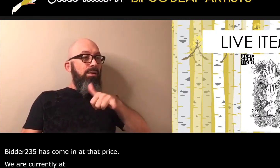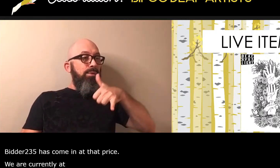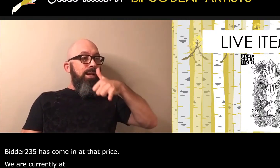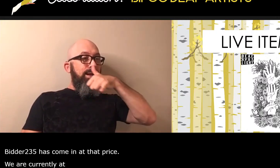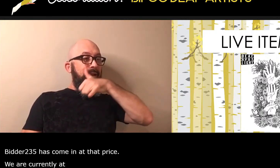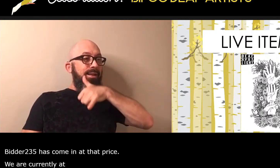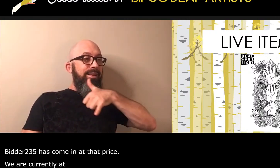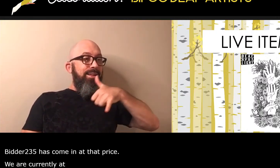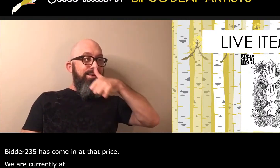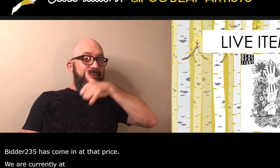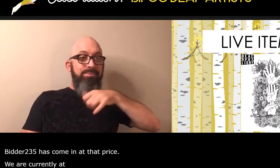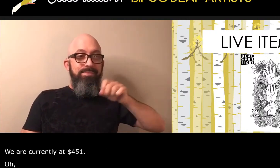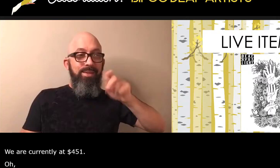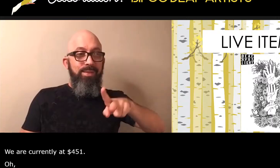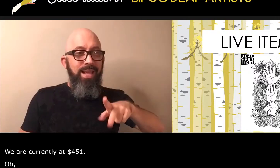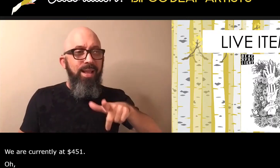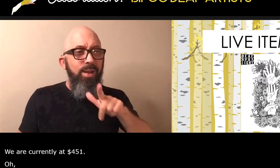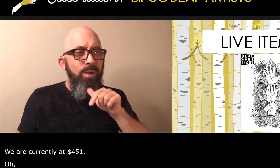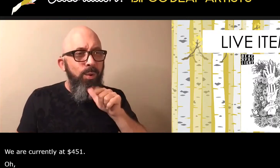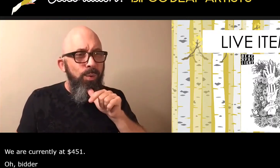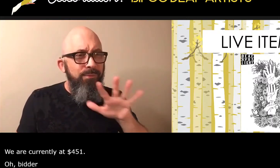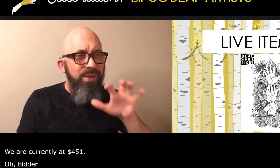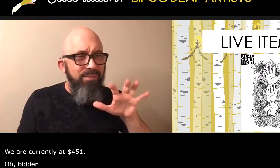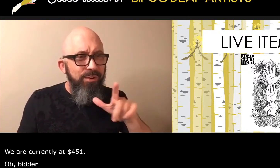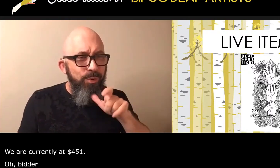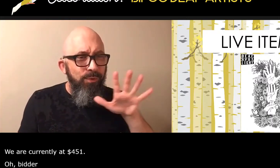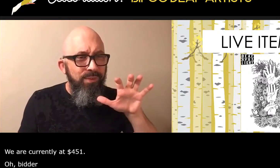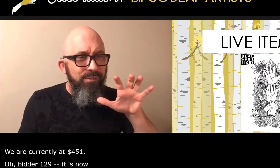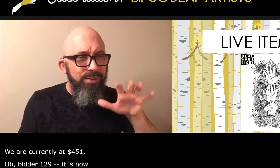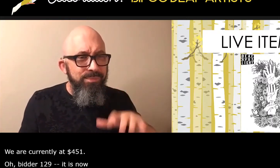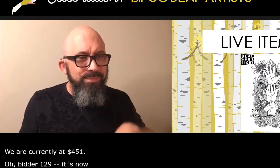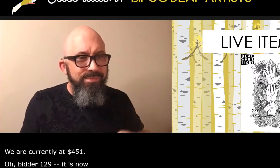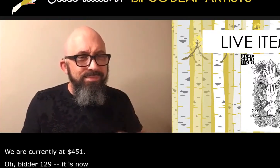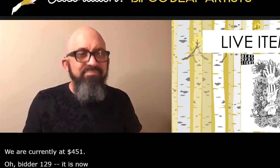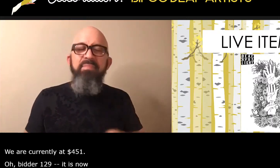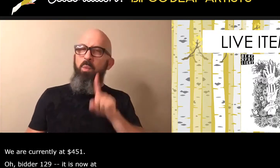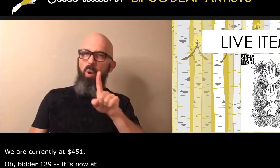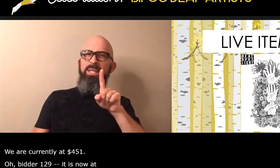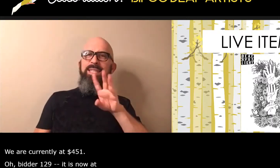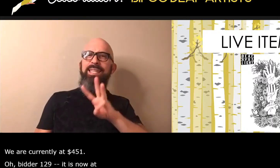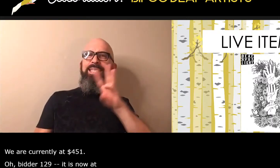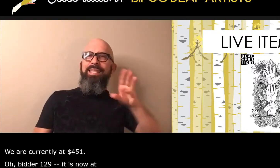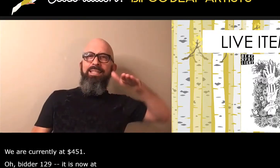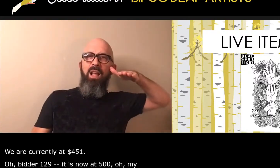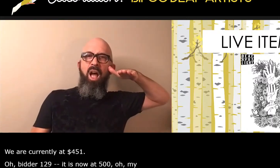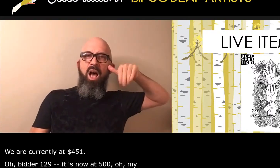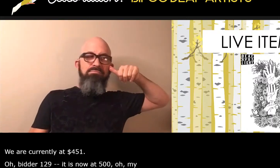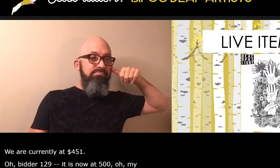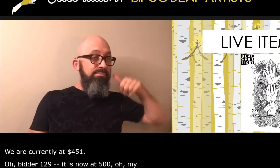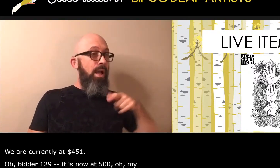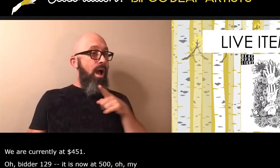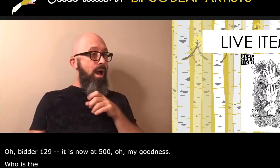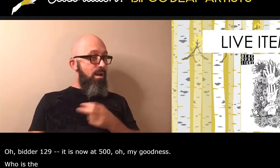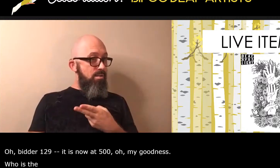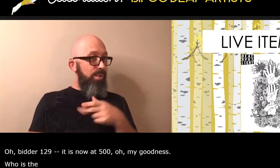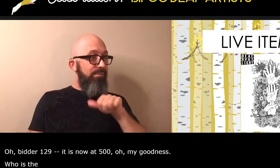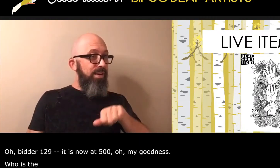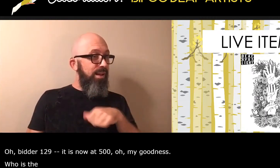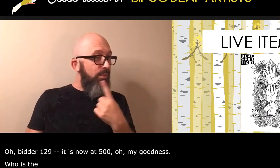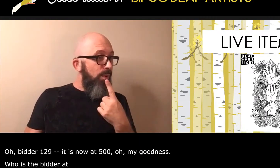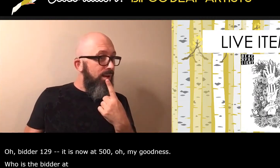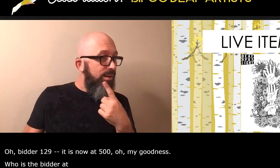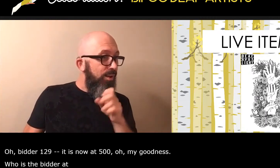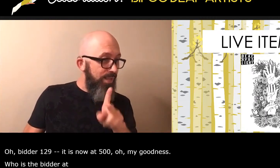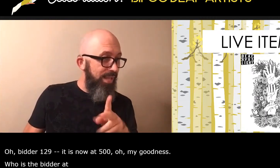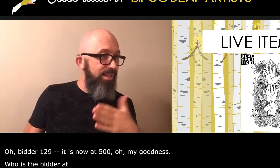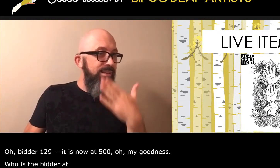129 is now at 500. Oh my goodness. Who is the bidder at $500? 166, you